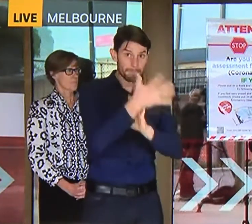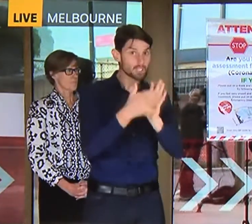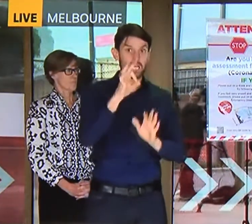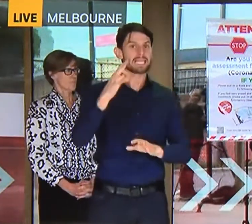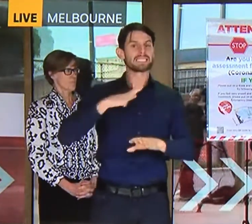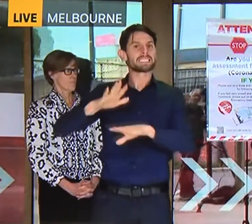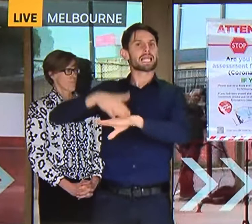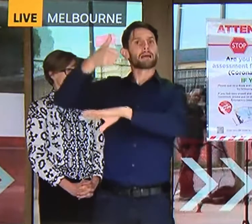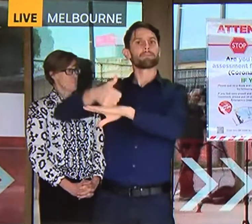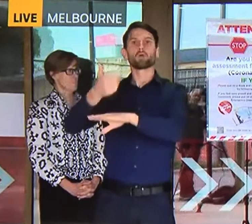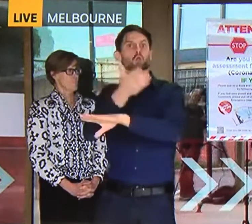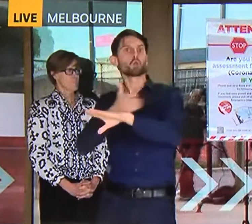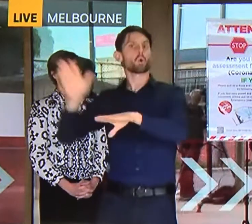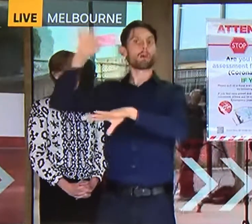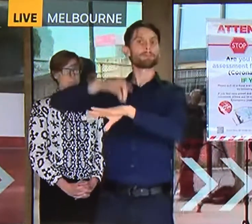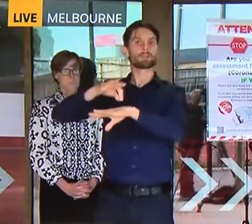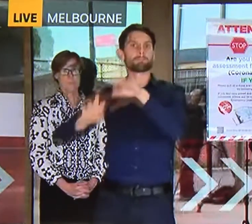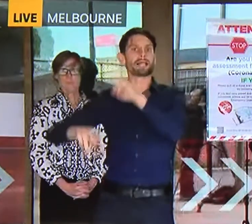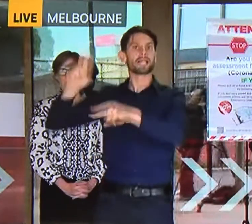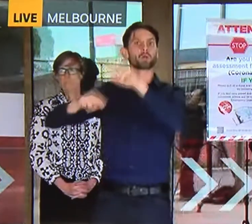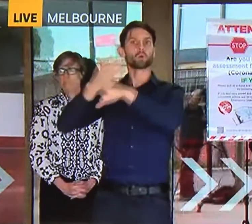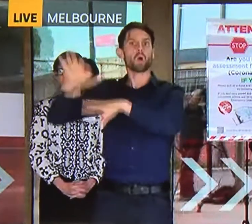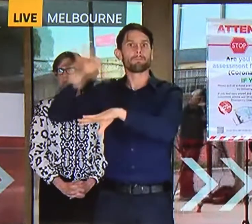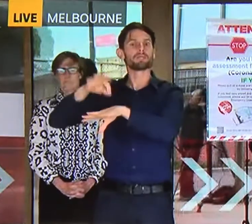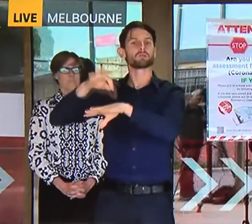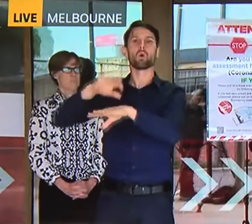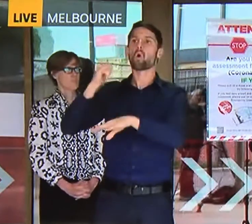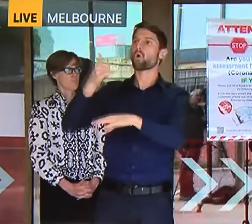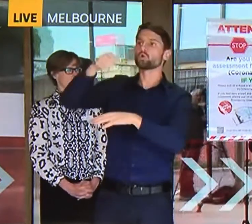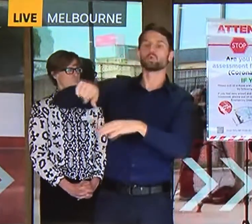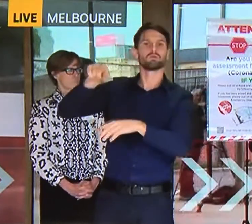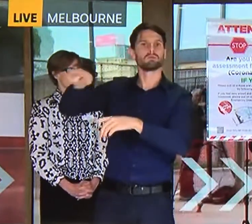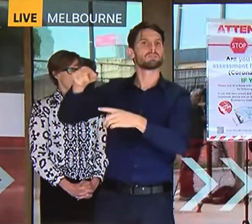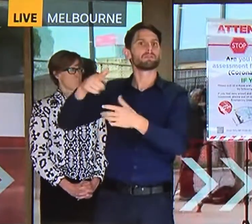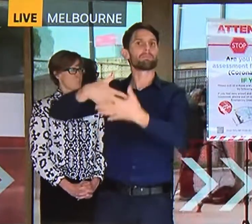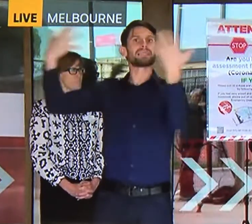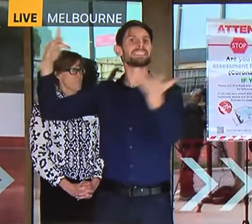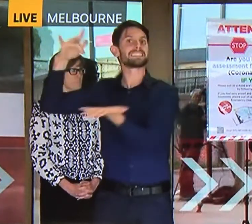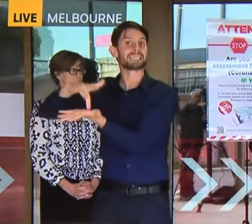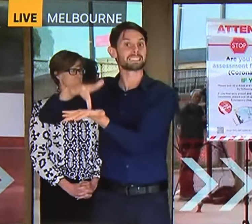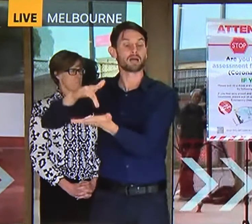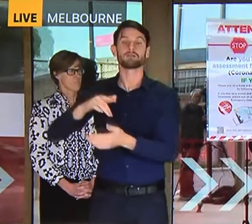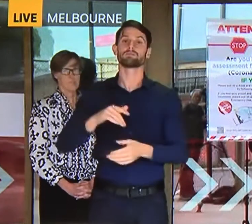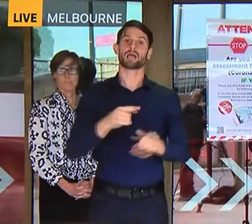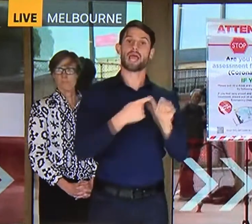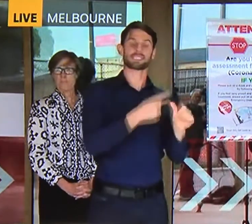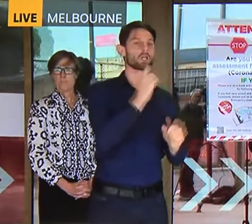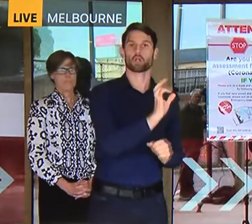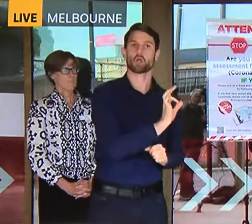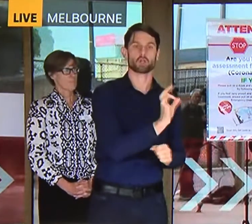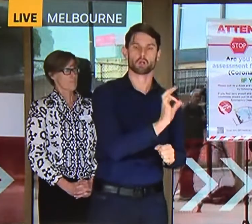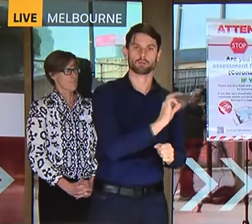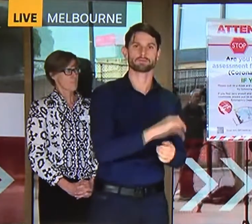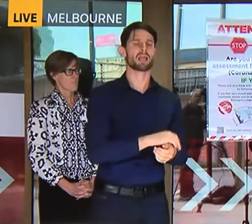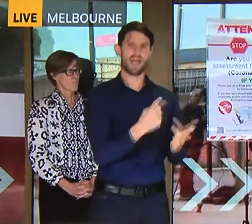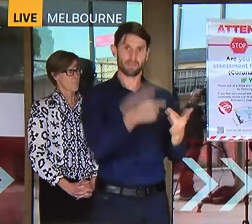meet the demand? At this point, that's our expectation. Correct. Next. Fantastic. Hold on,